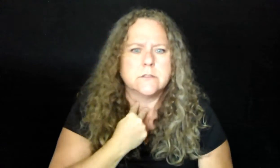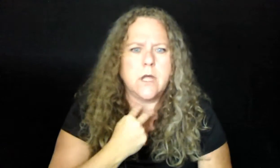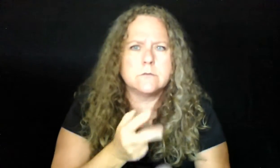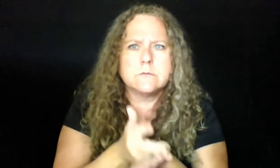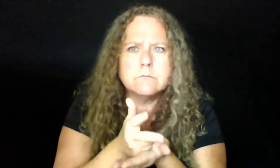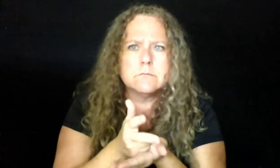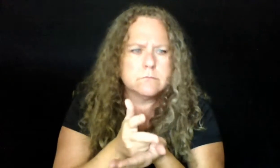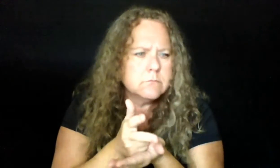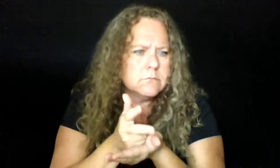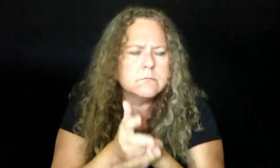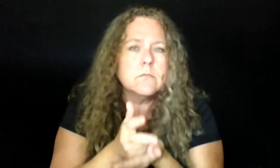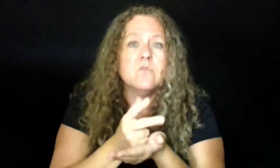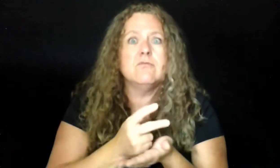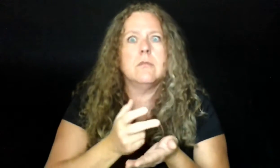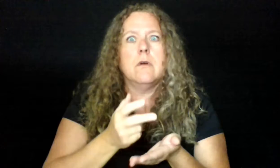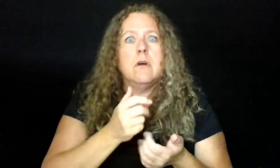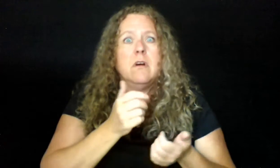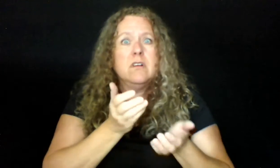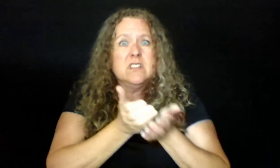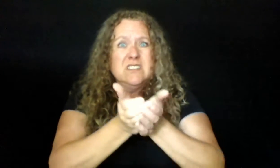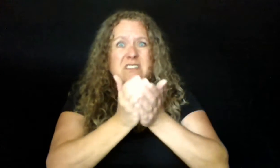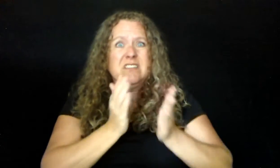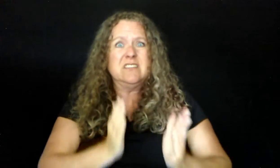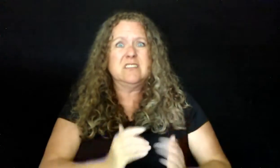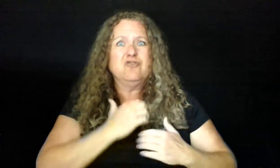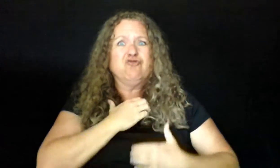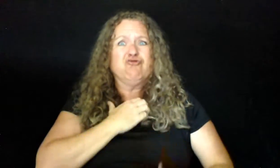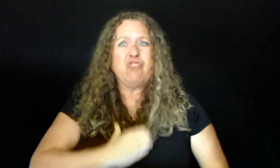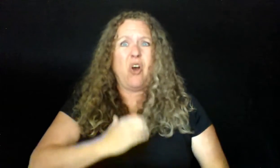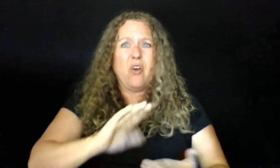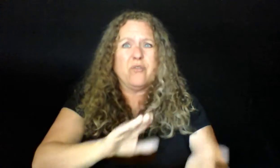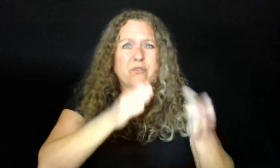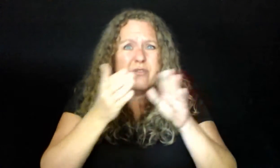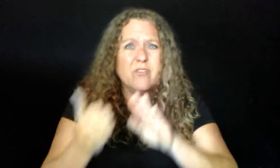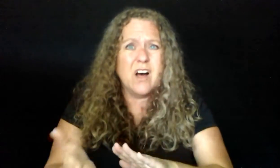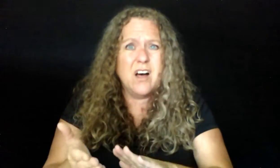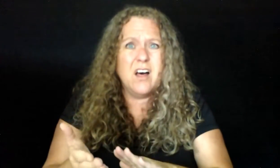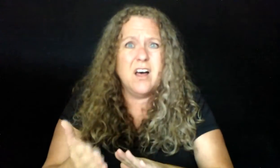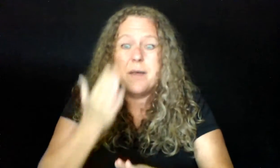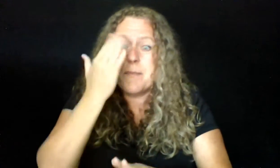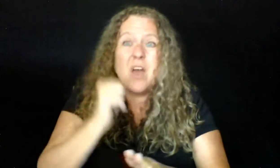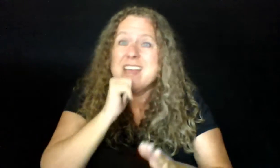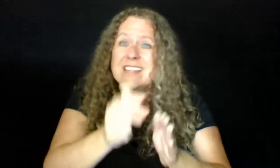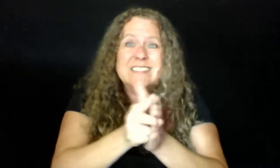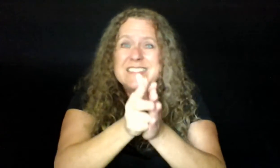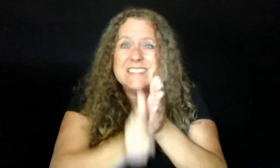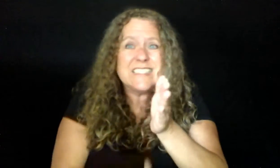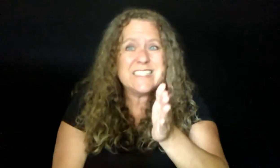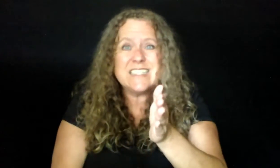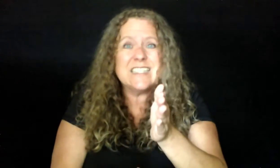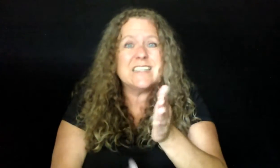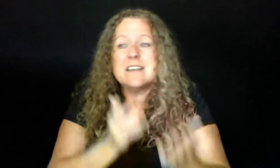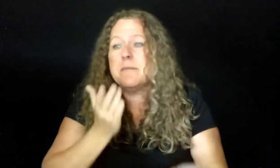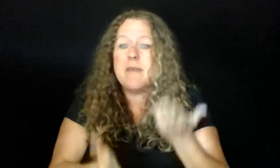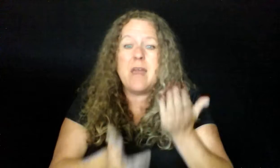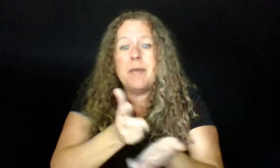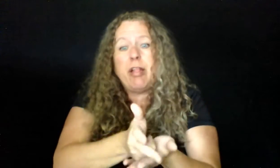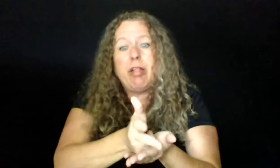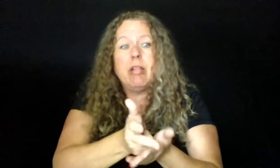all the sailors starving to death on the boat. So the ship doesn't sink, and sometime later someone comes along, maybe years later, and sees a ship in the